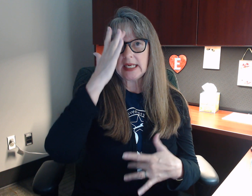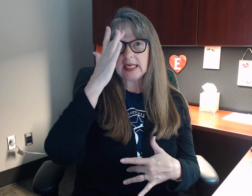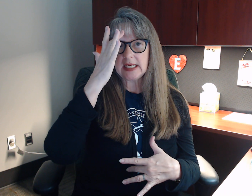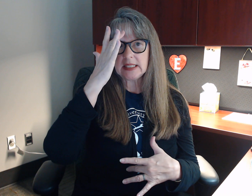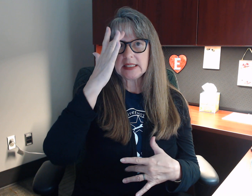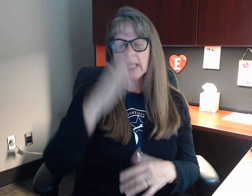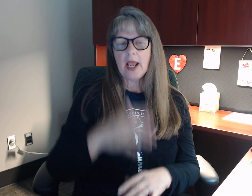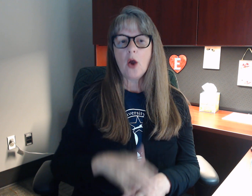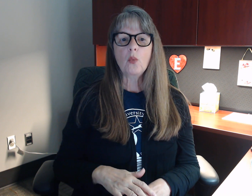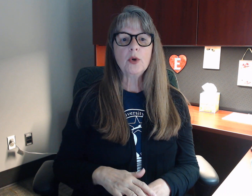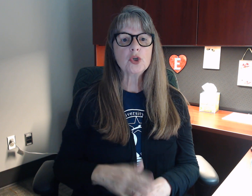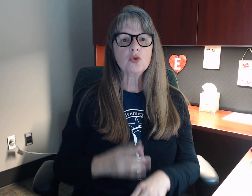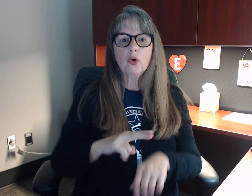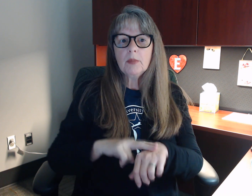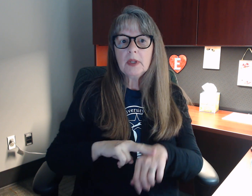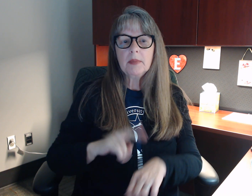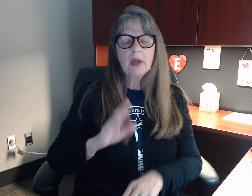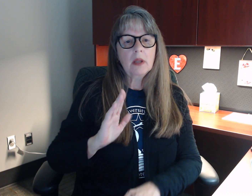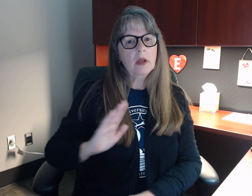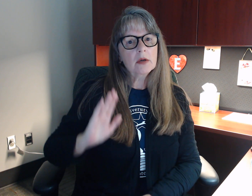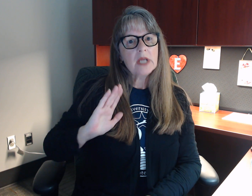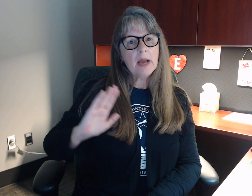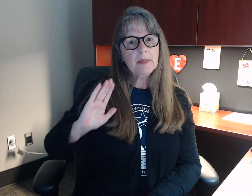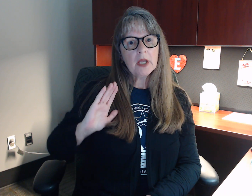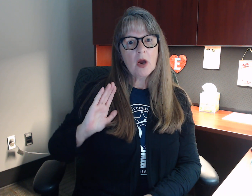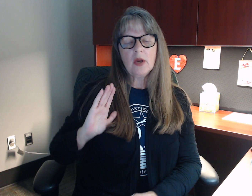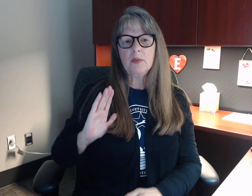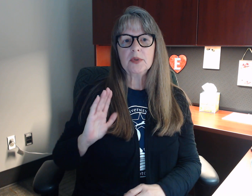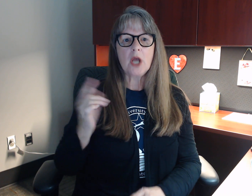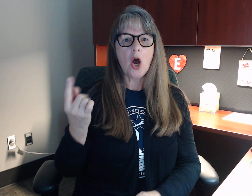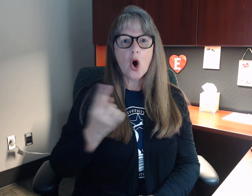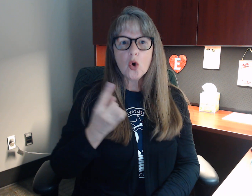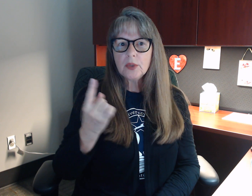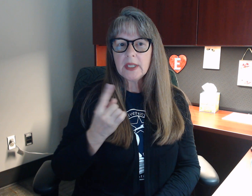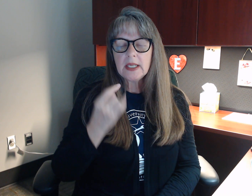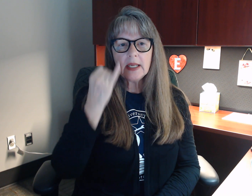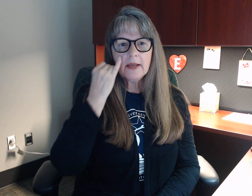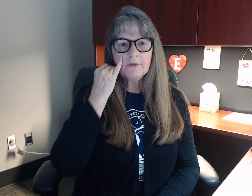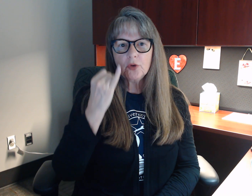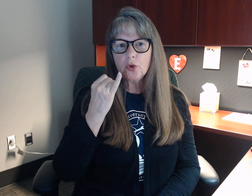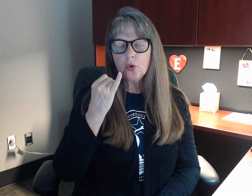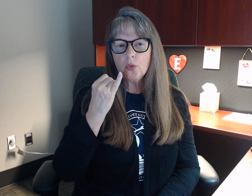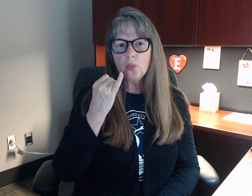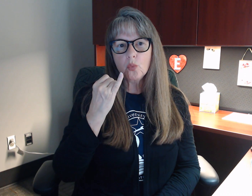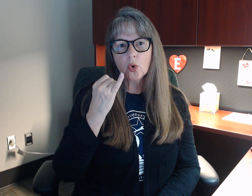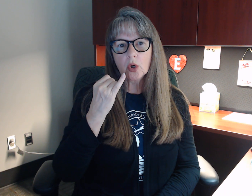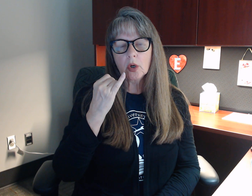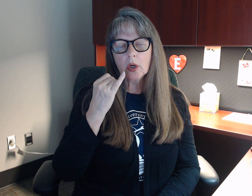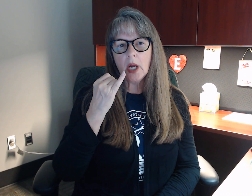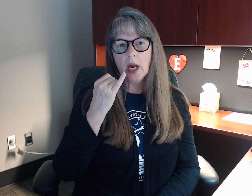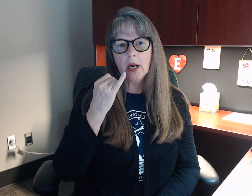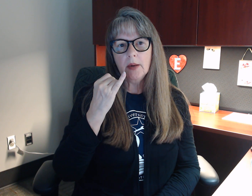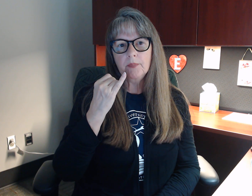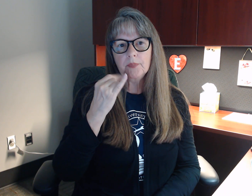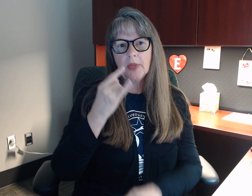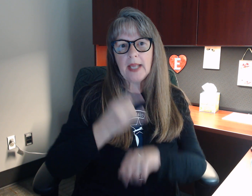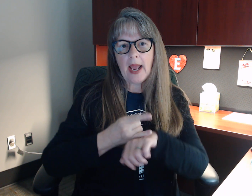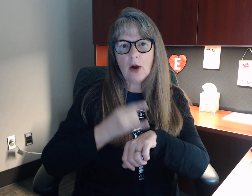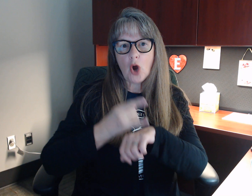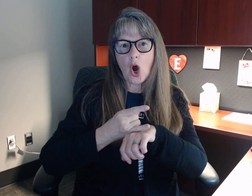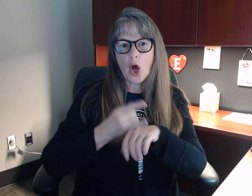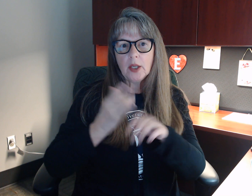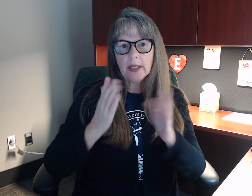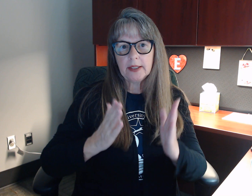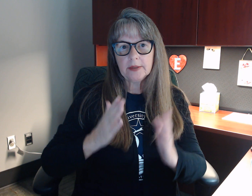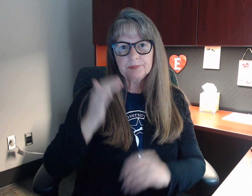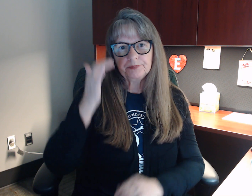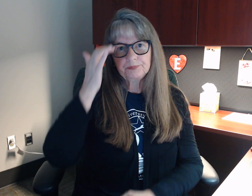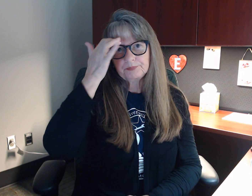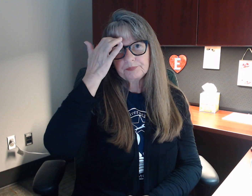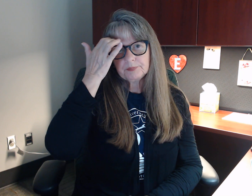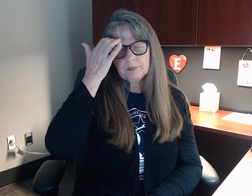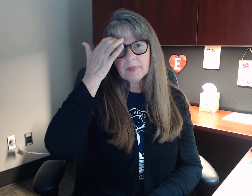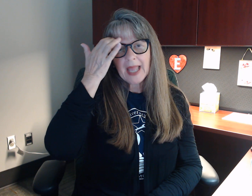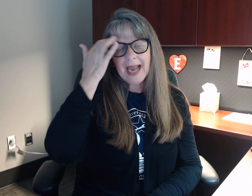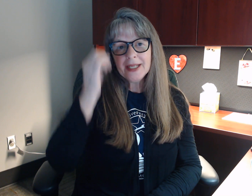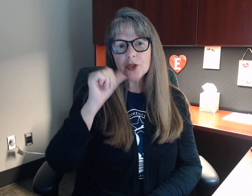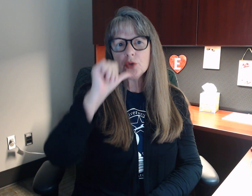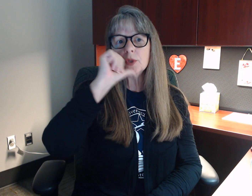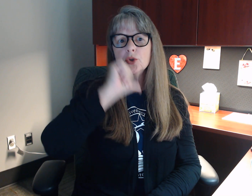disease, which normally a long time ago it was only if you were an alcoholic. I didn't do a